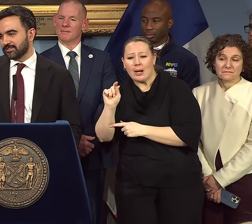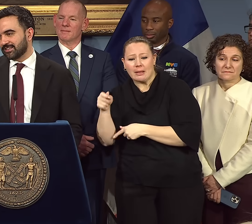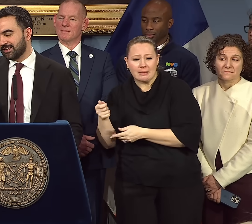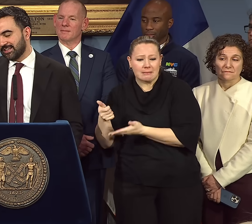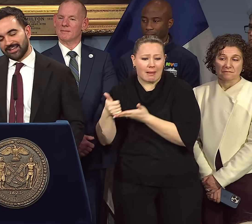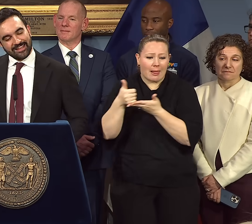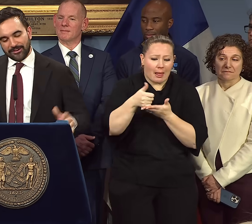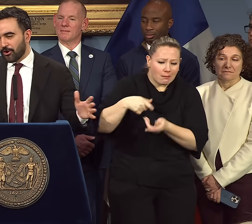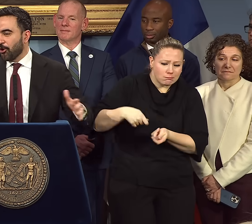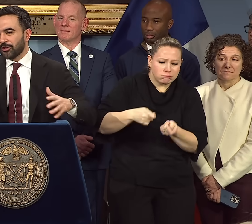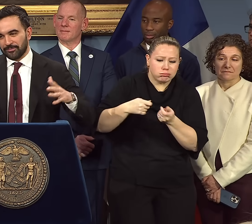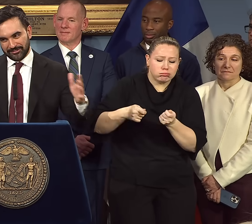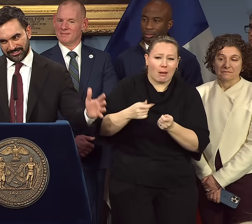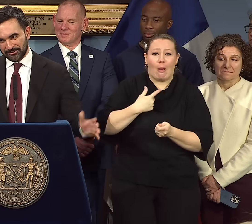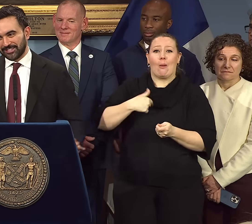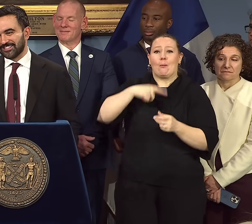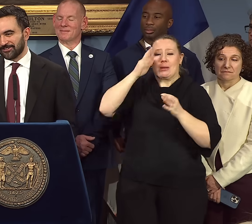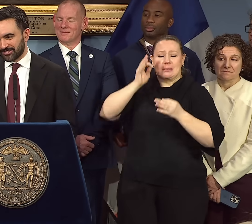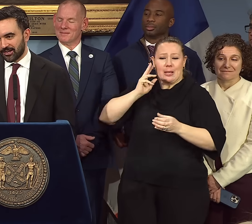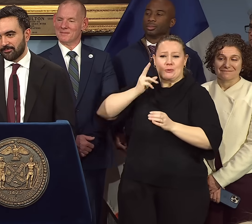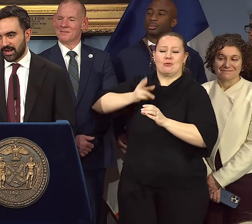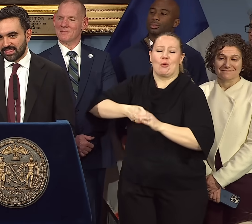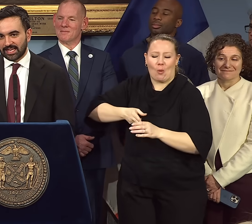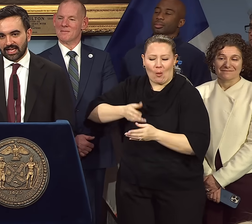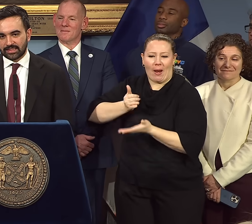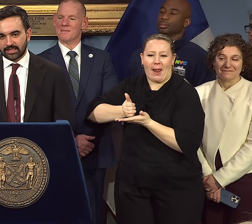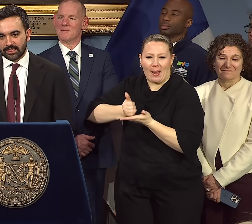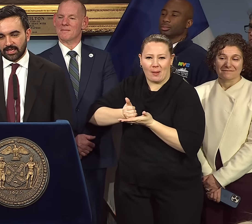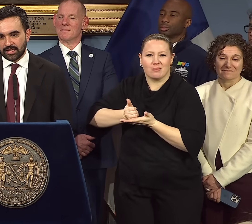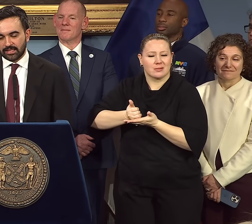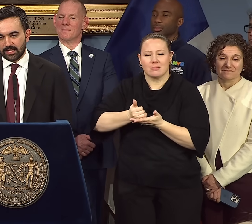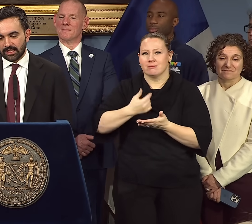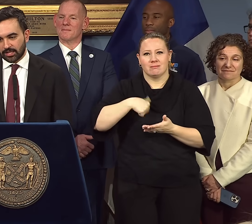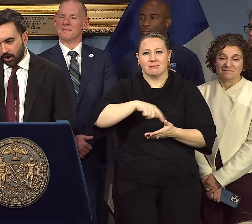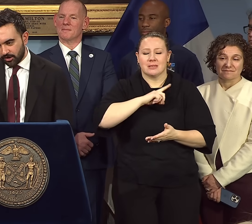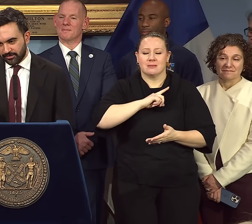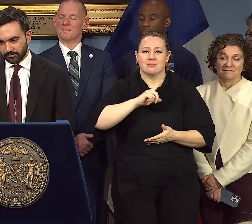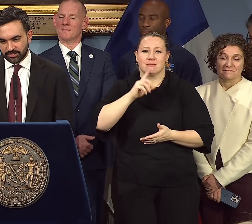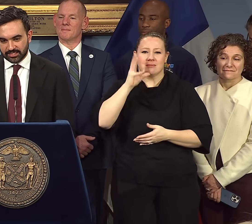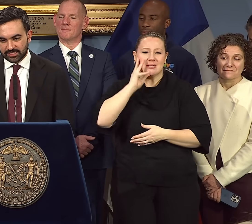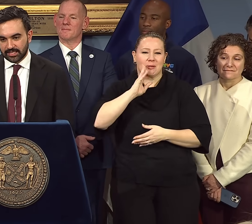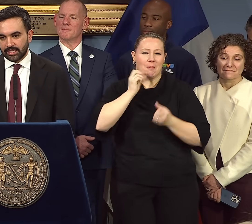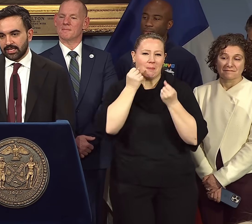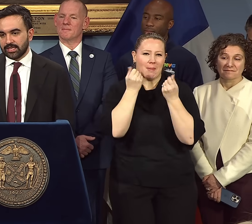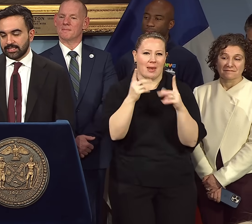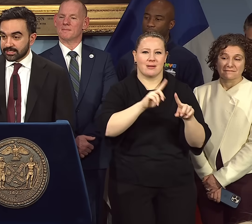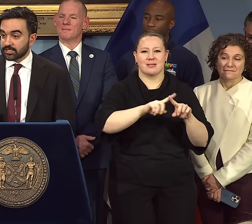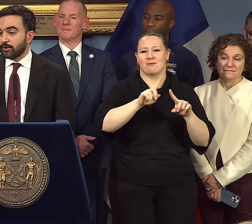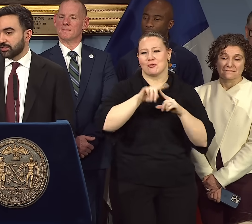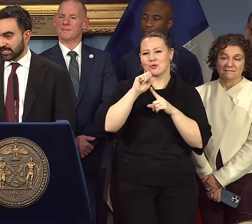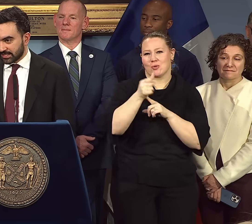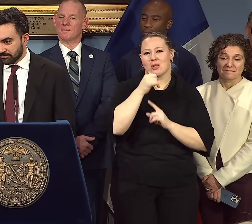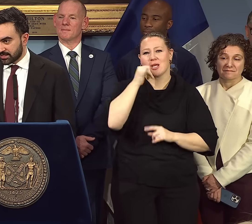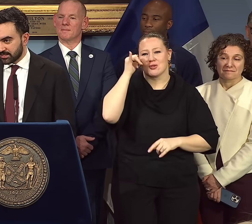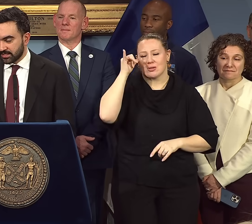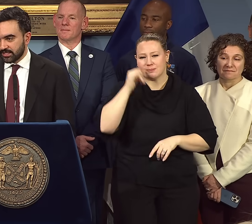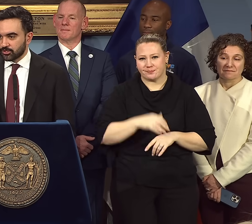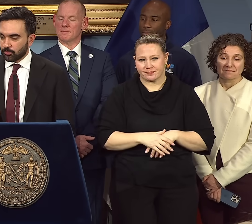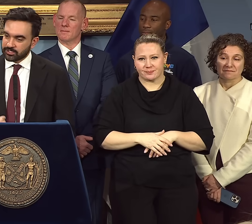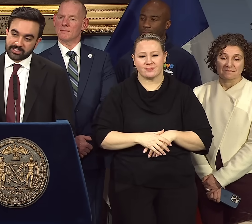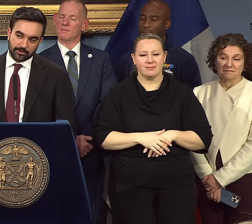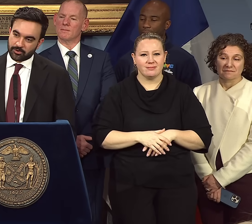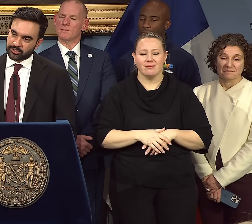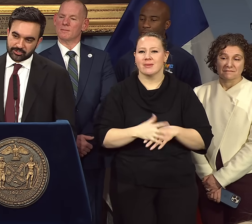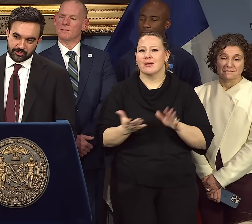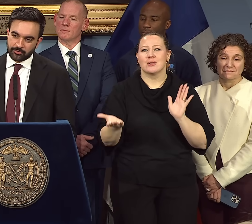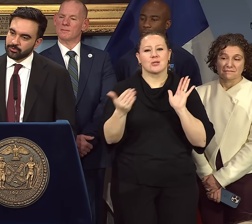her. There were a whole number of situations that we saw. But I think at the heart of it was just, yesterday was a glimpse into